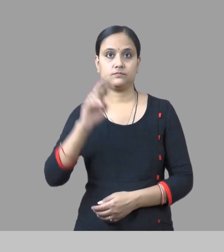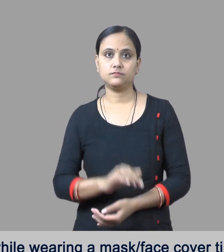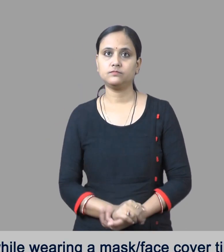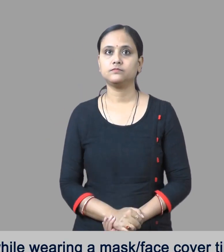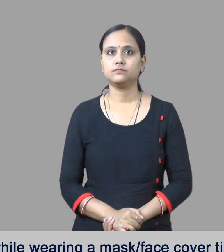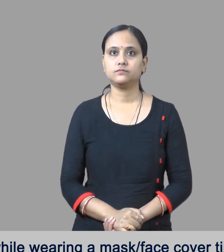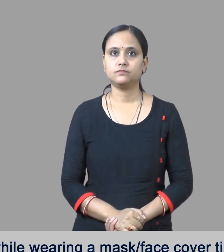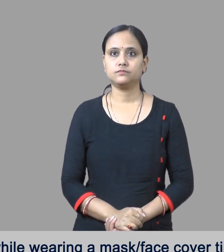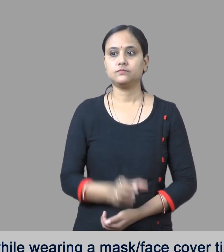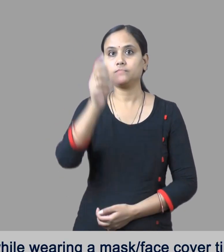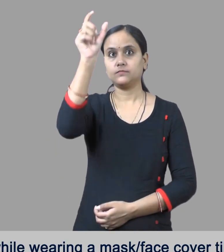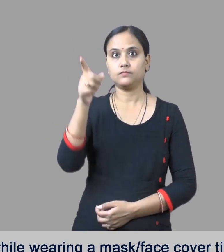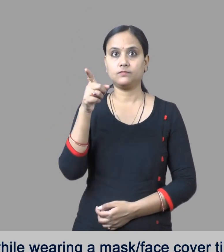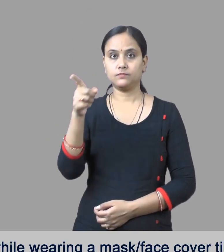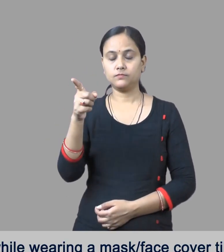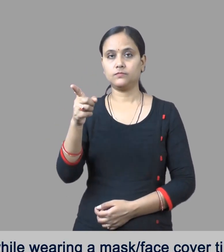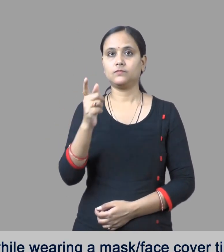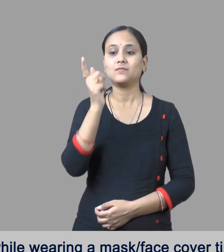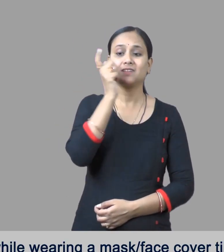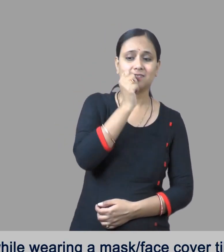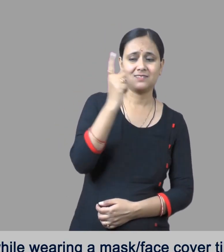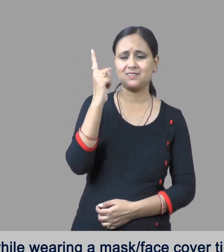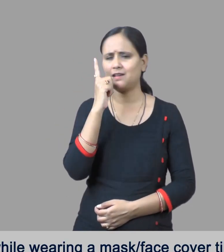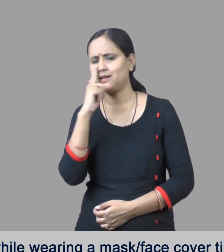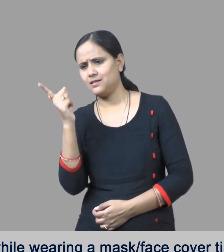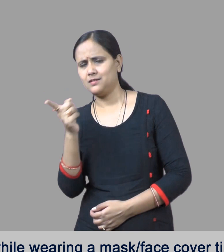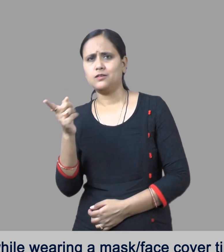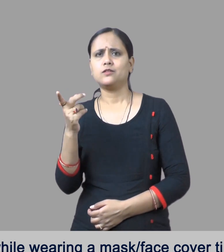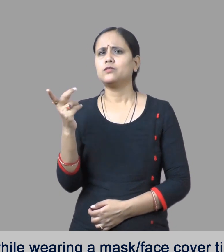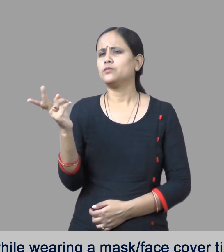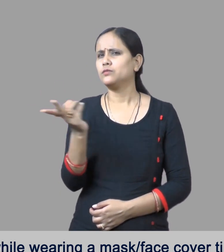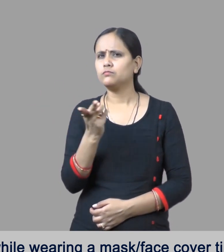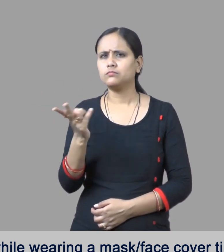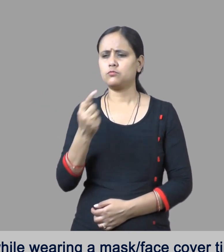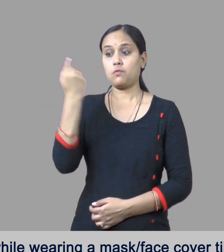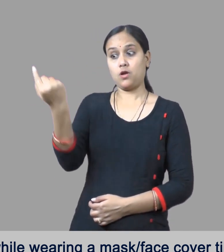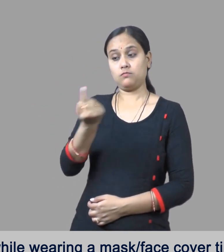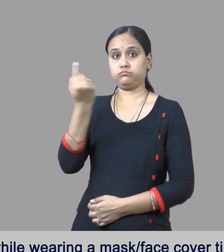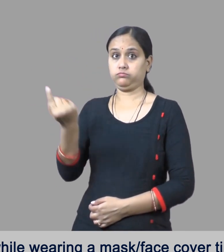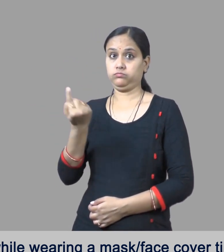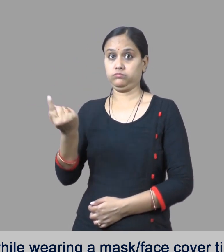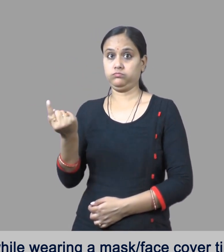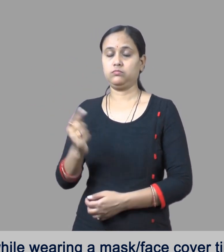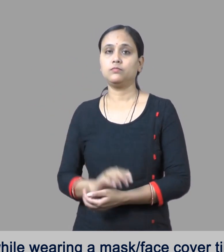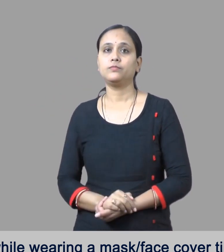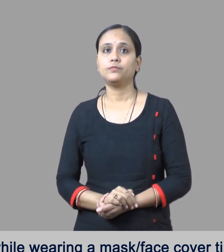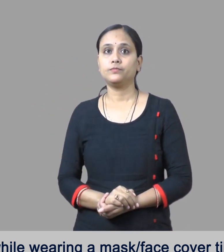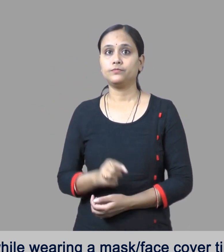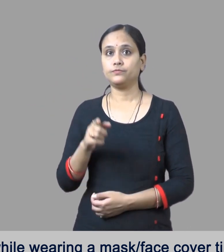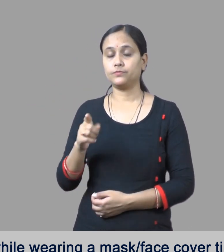2. The person to remain isolated while wearing a mask or face cover